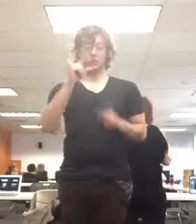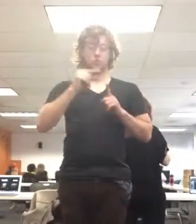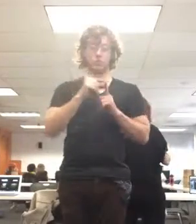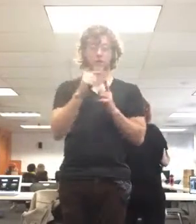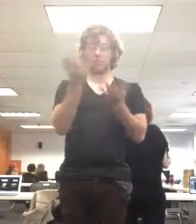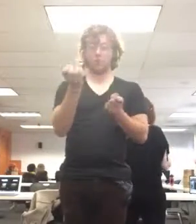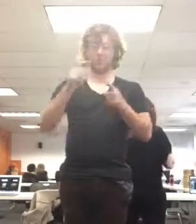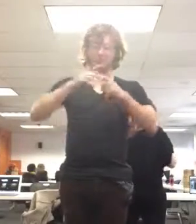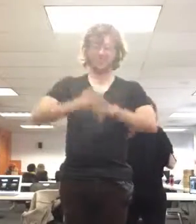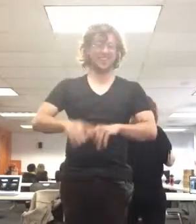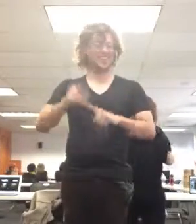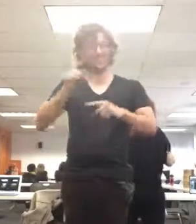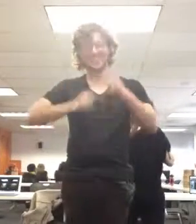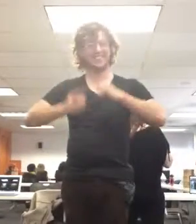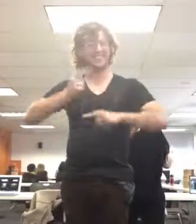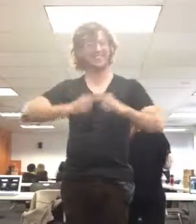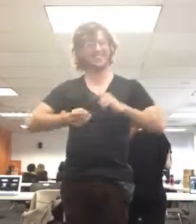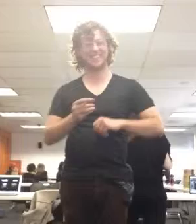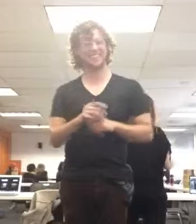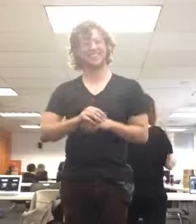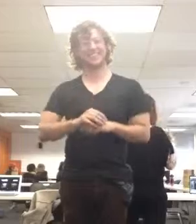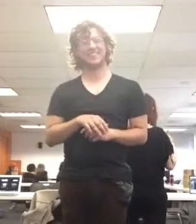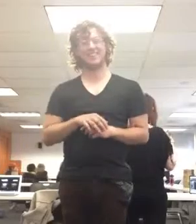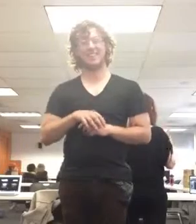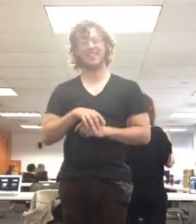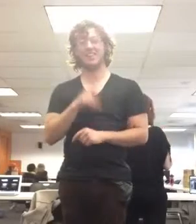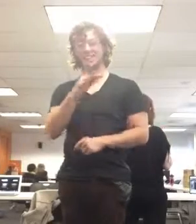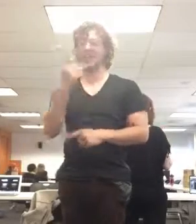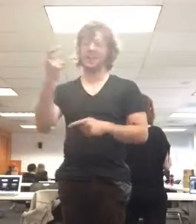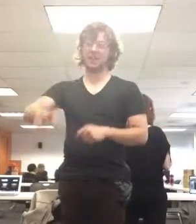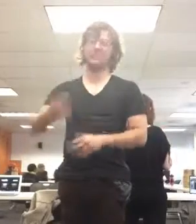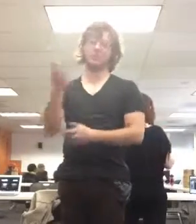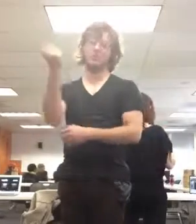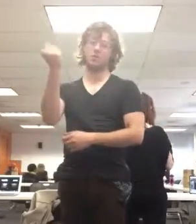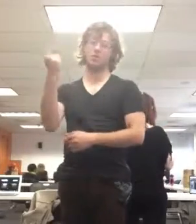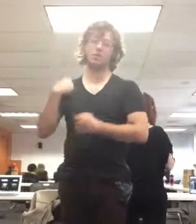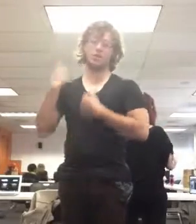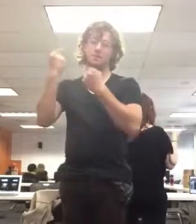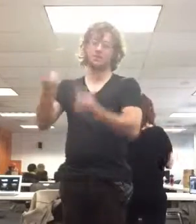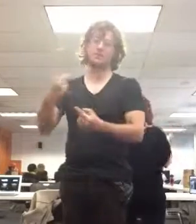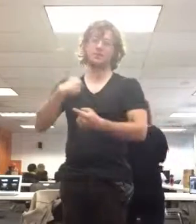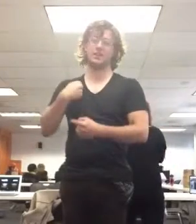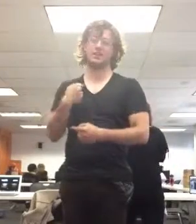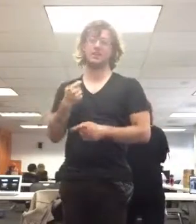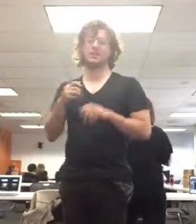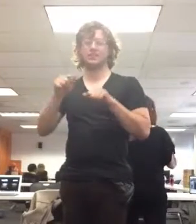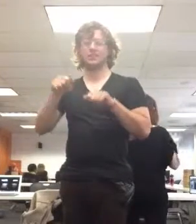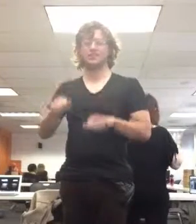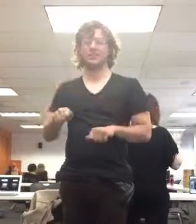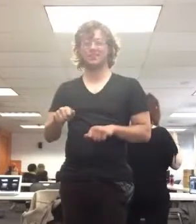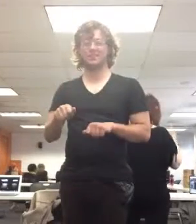signing. Then they have to hold and wait for me to catch up. Then they sign 2 more